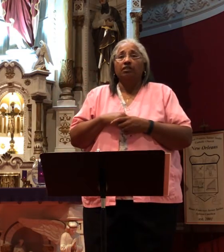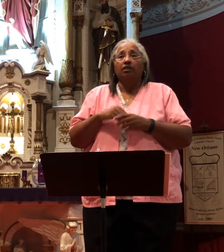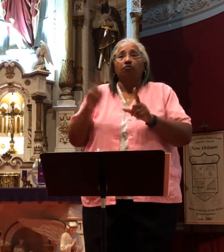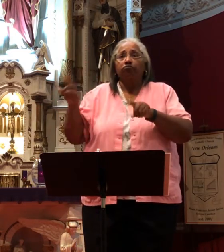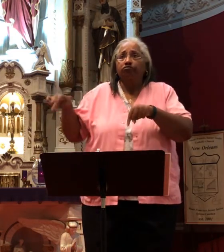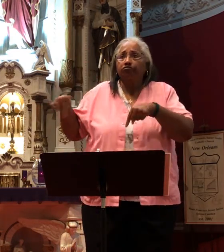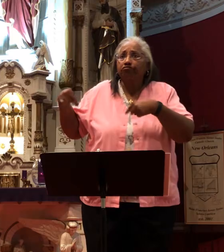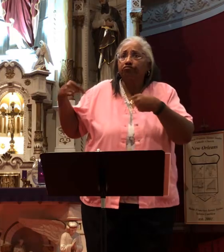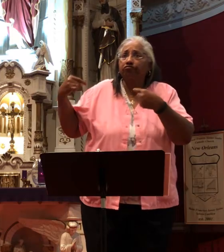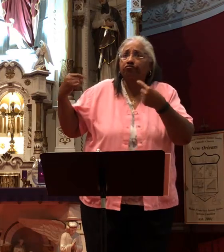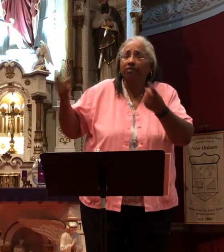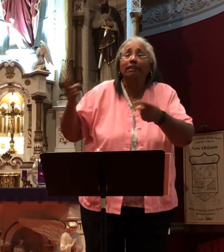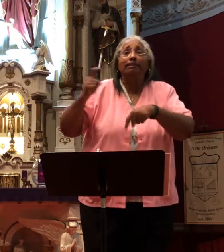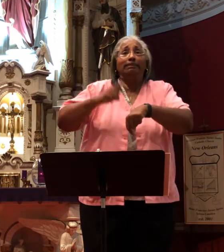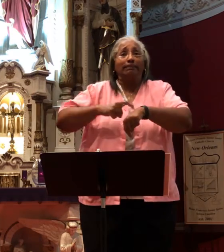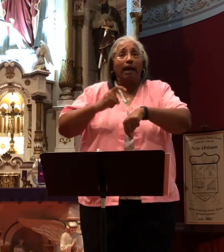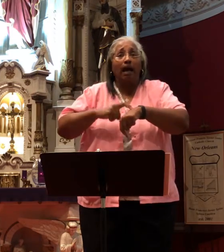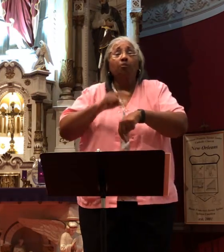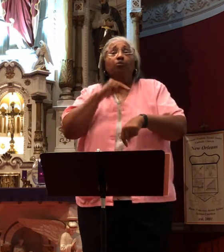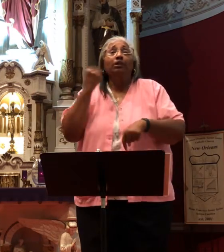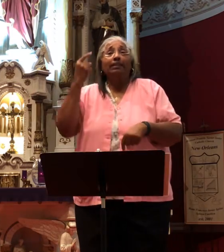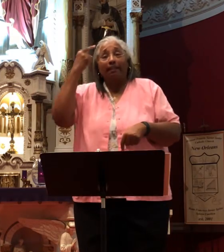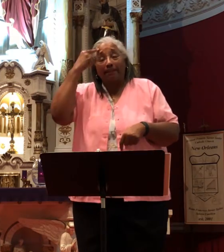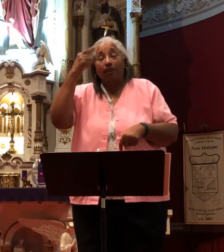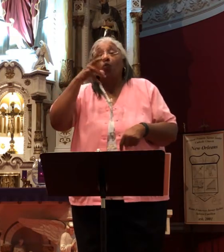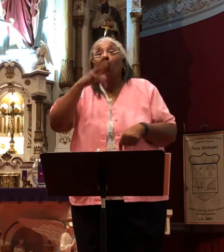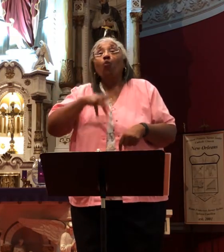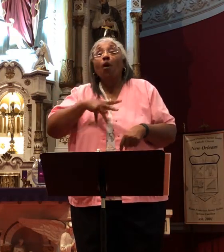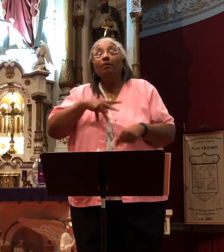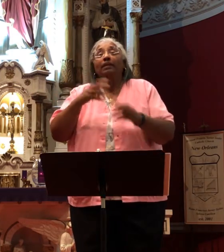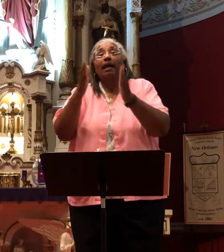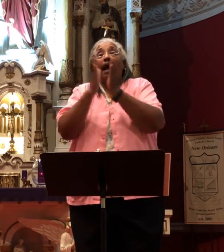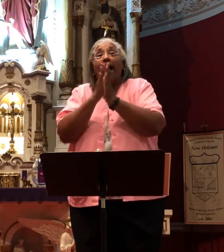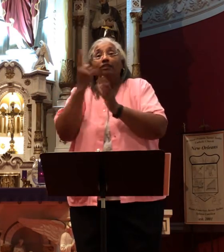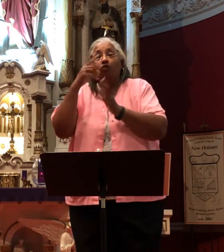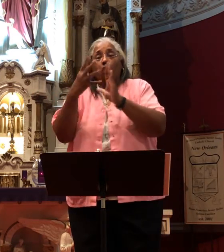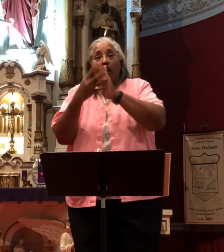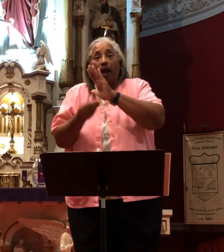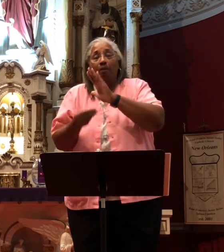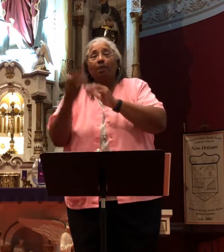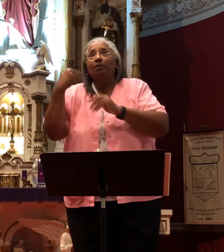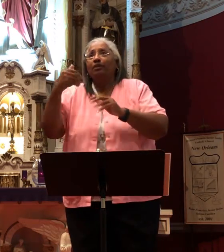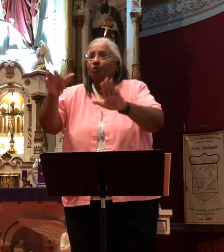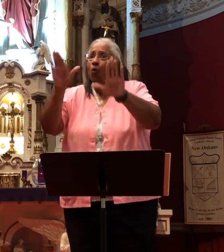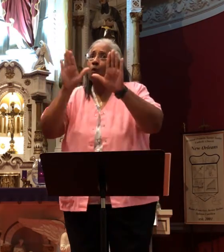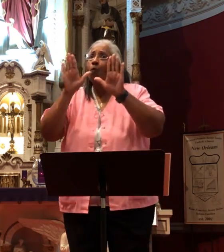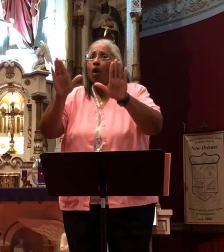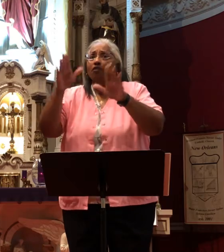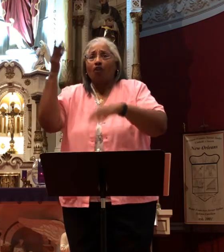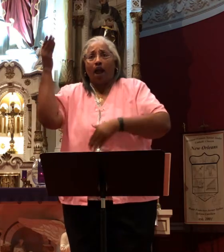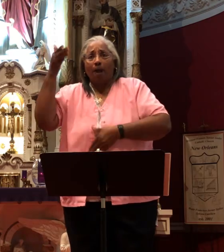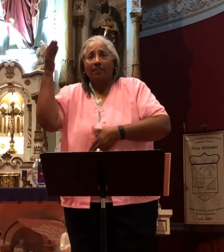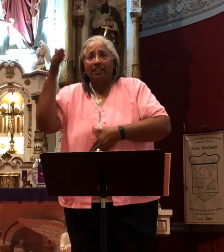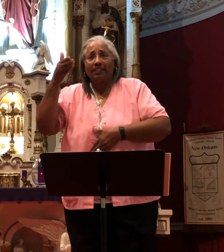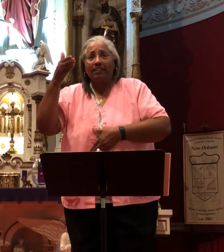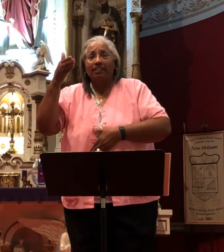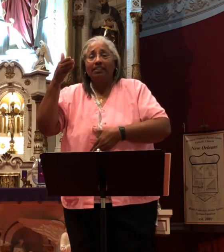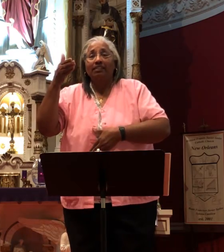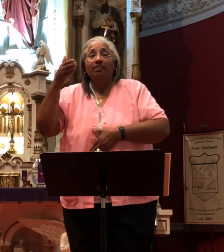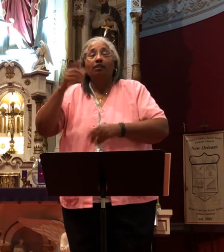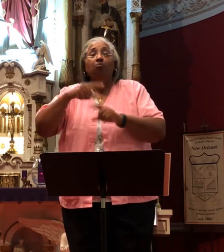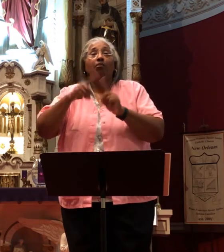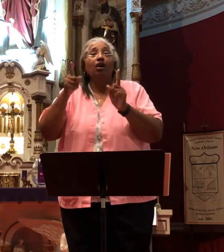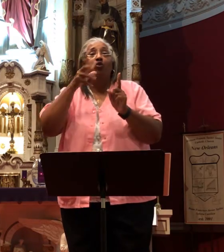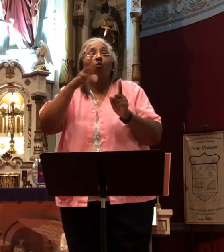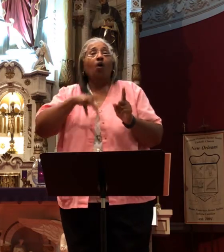time he was thinking that she was asking for a copy because it was such a great homily, and all she